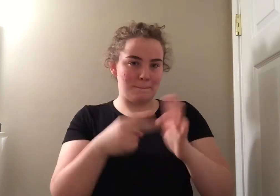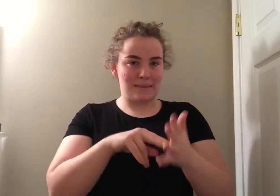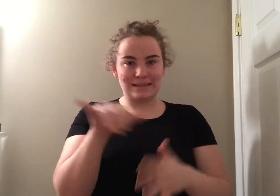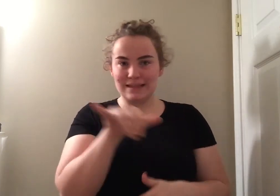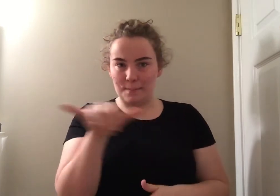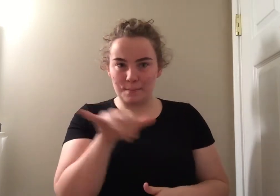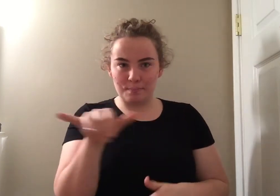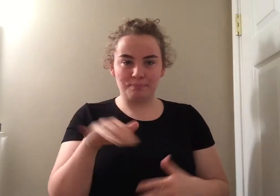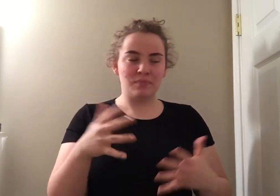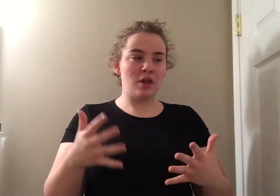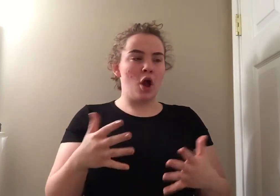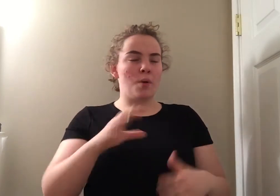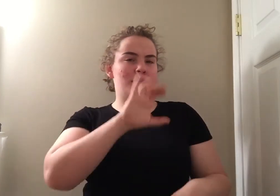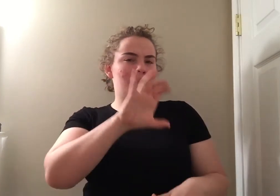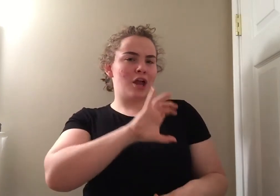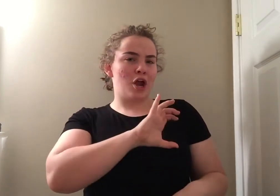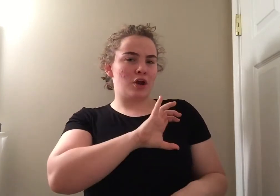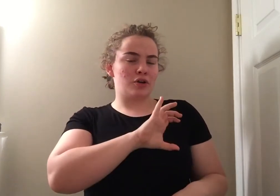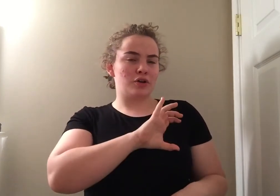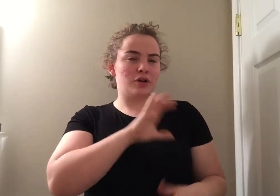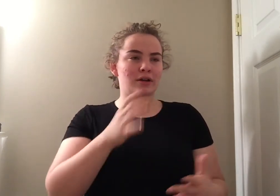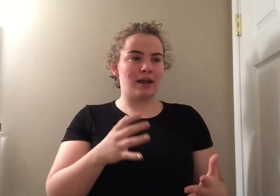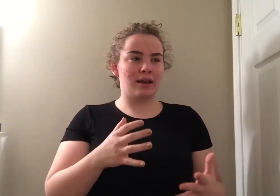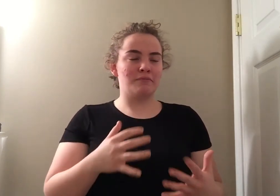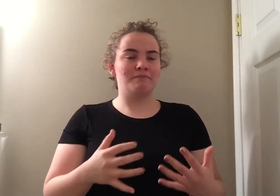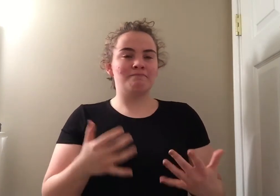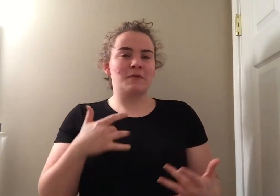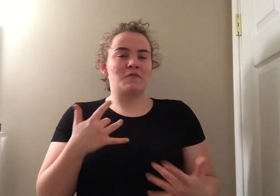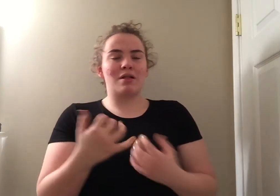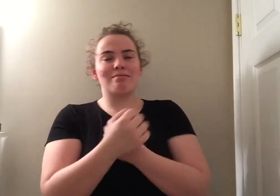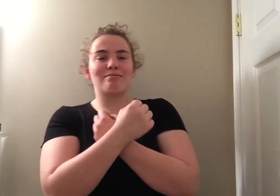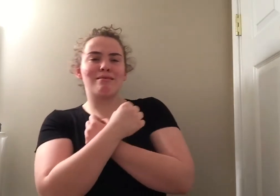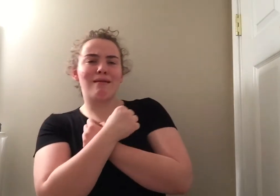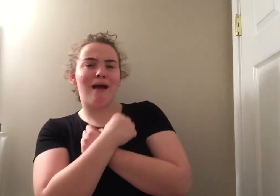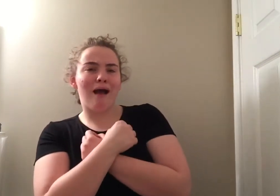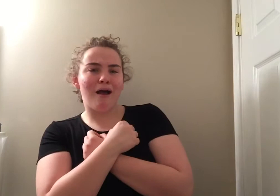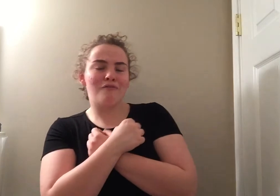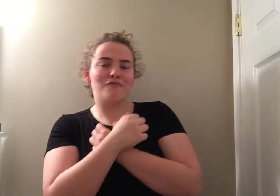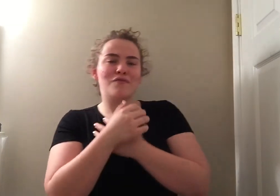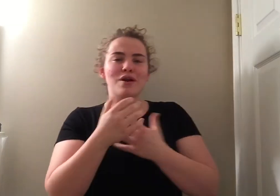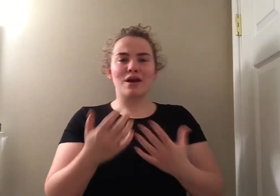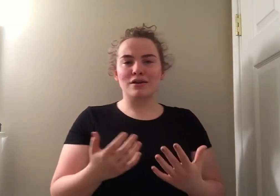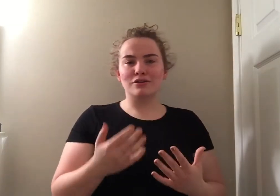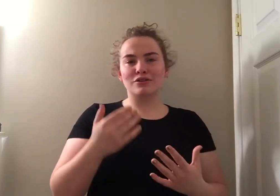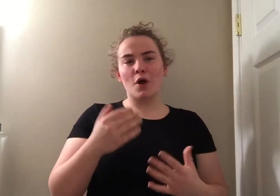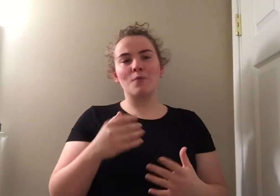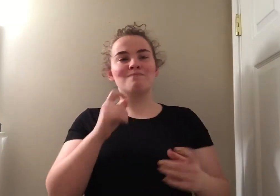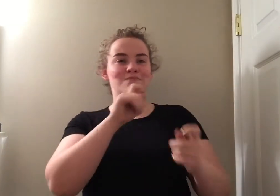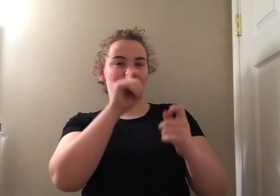more specific with what we choose, right? Yes. Say you're welcome. Say thank you, Miss